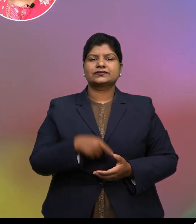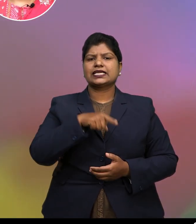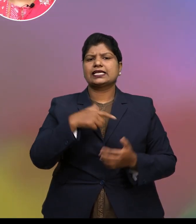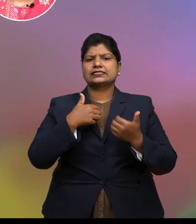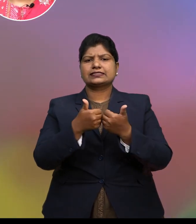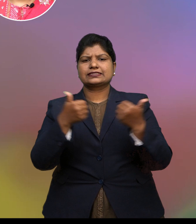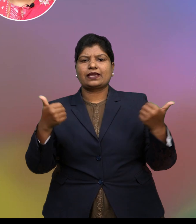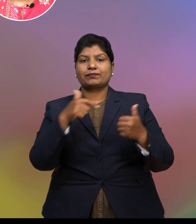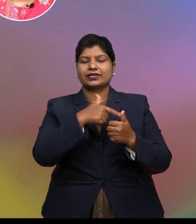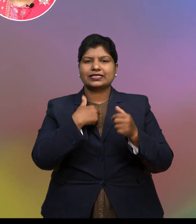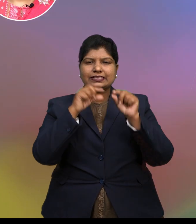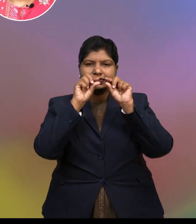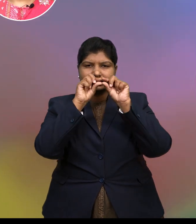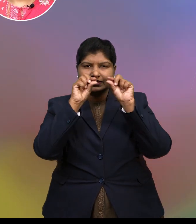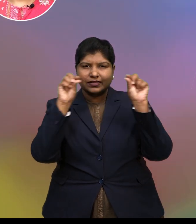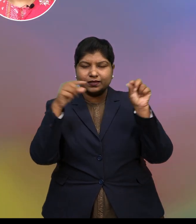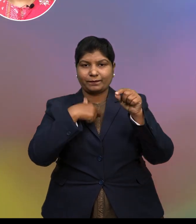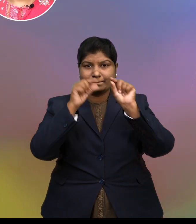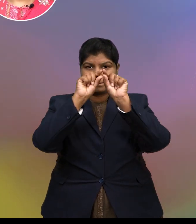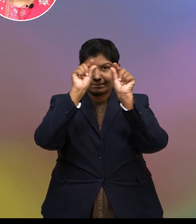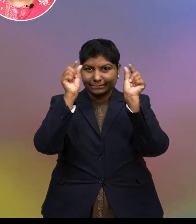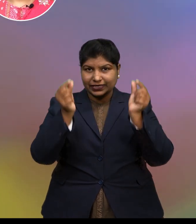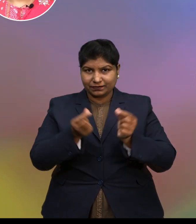separated by thin membranes